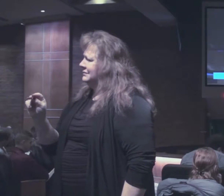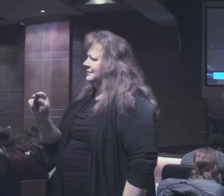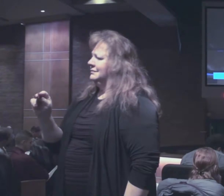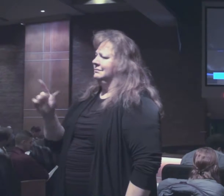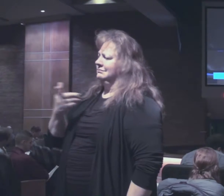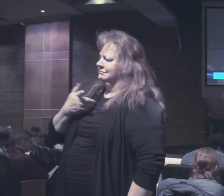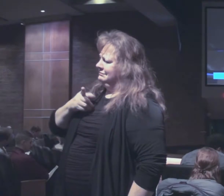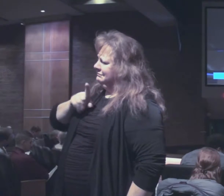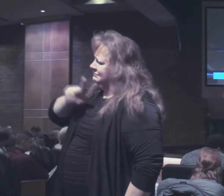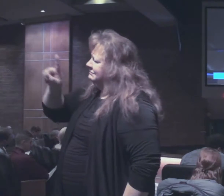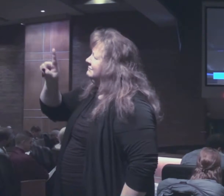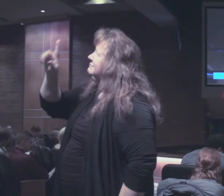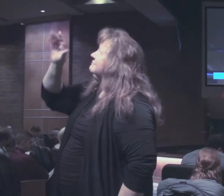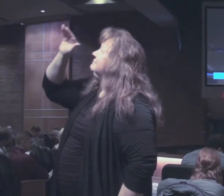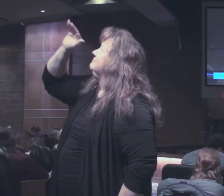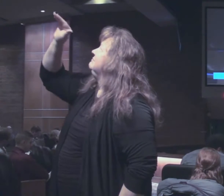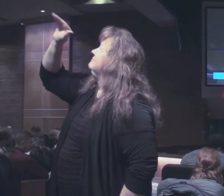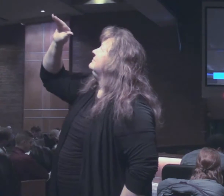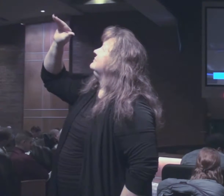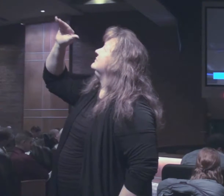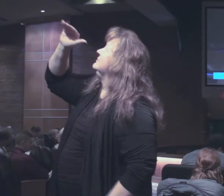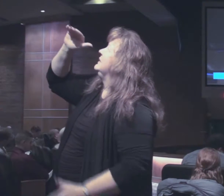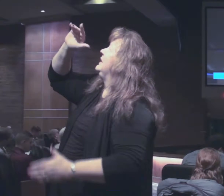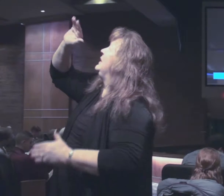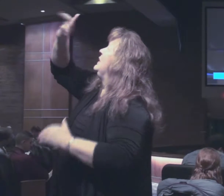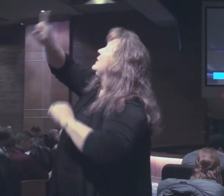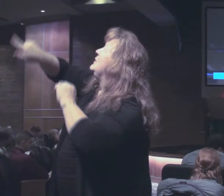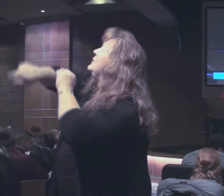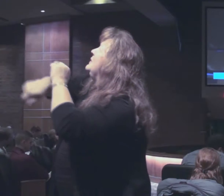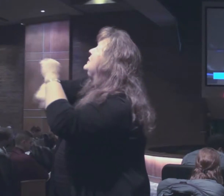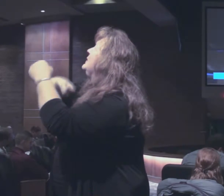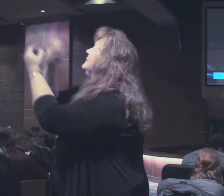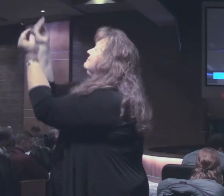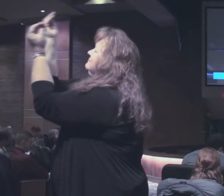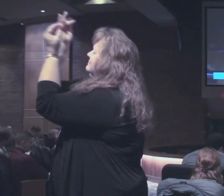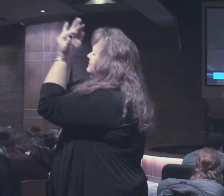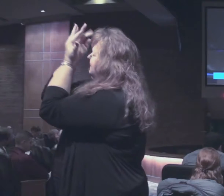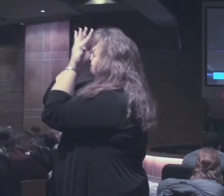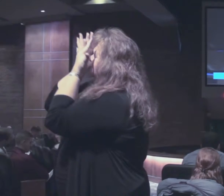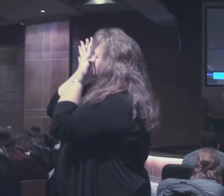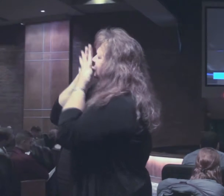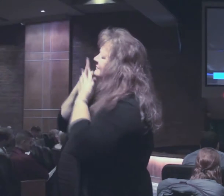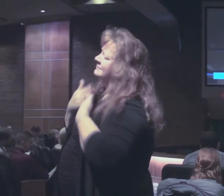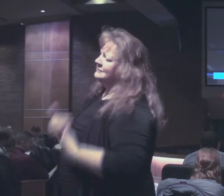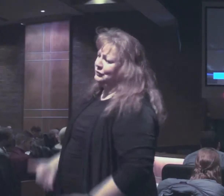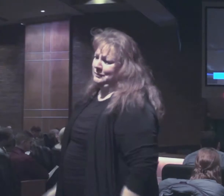He comes seeking grace from God. Be gracious to me.